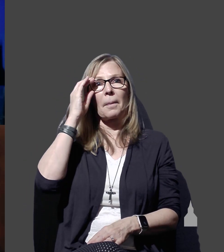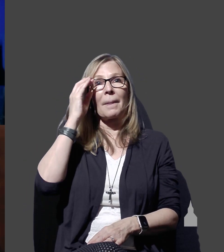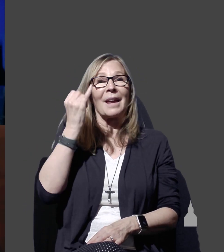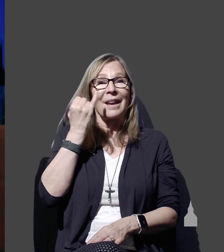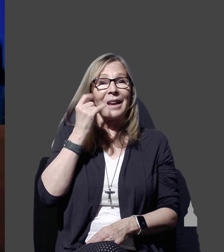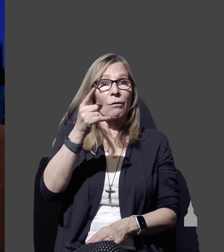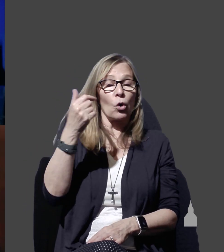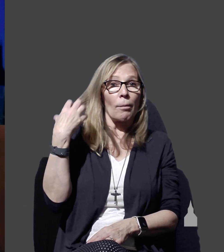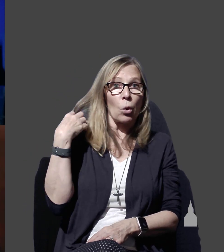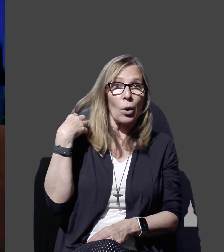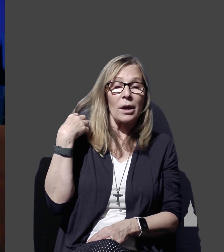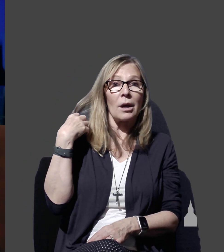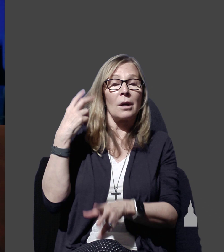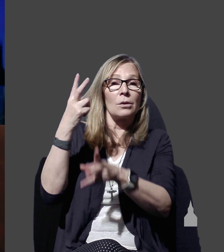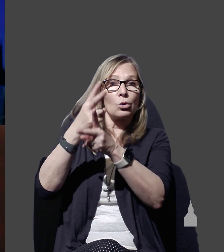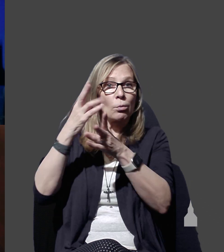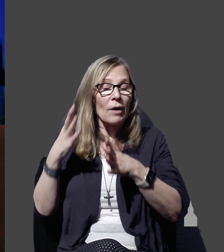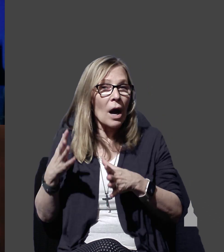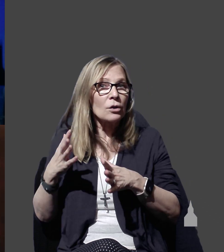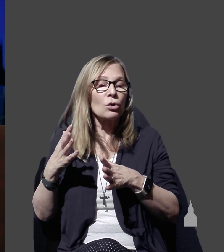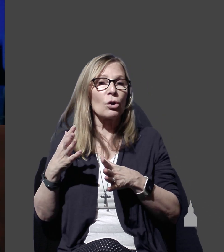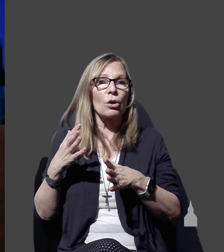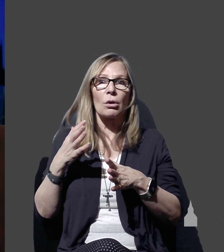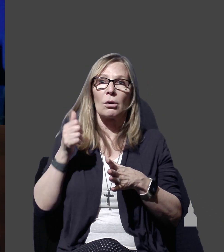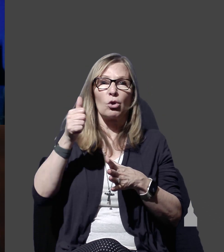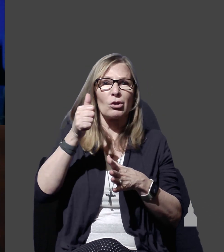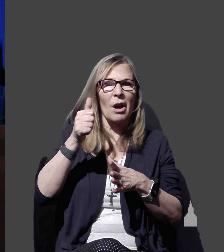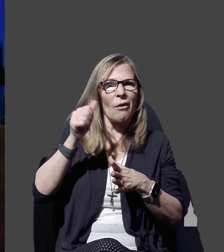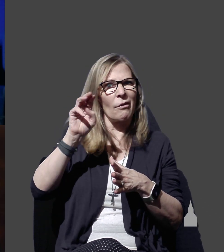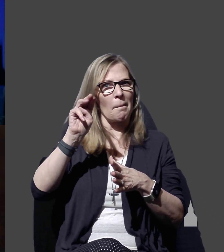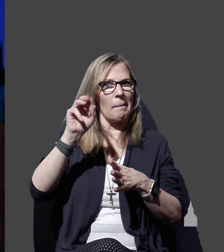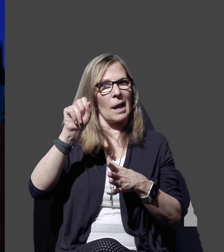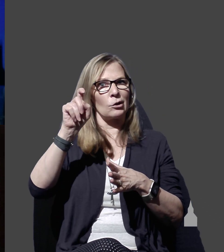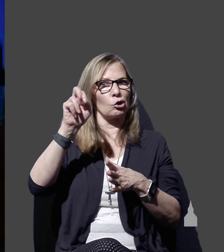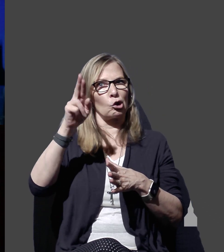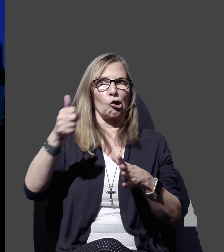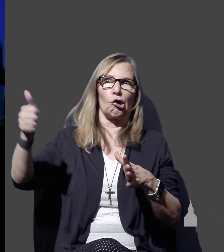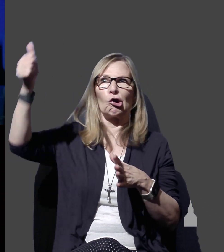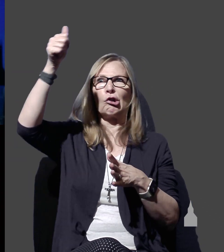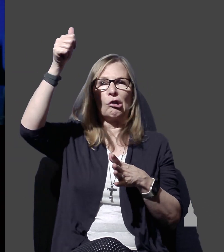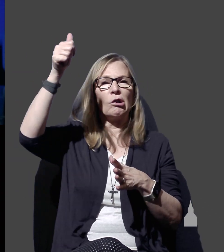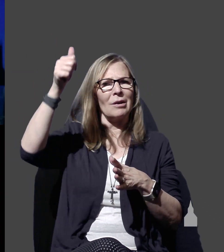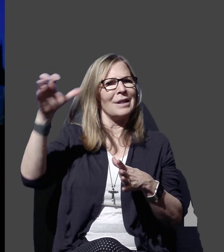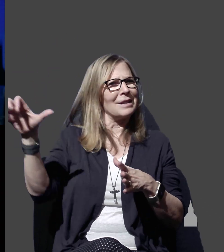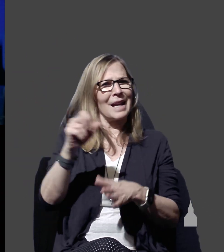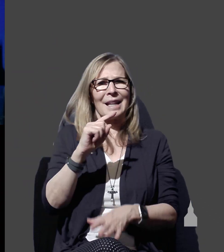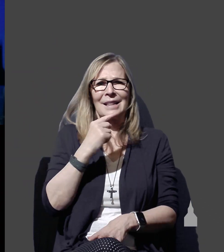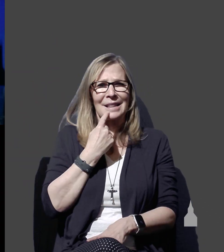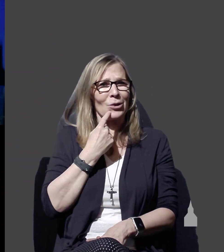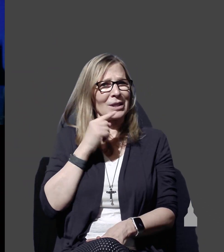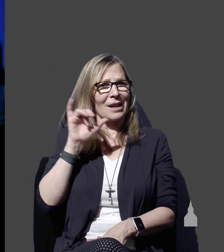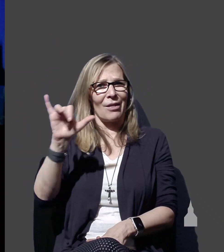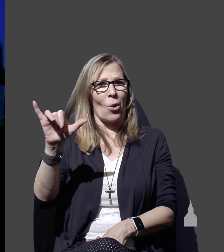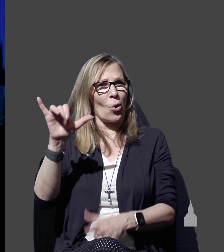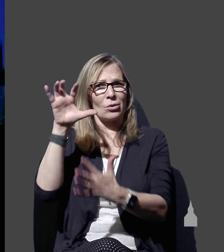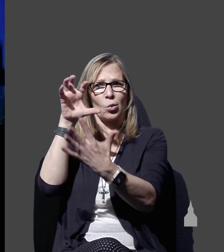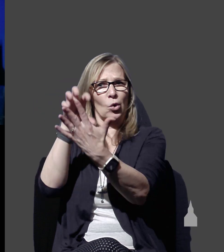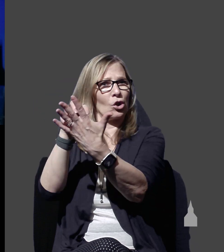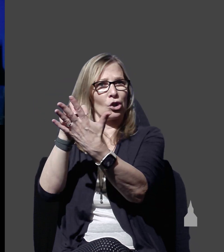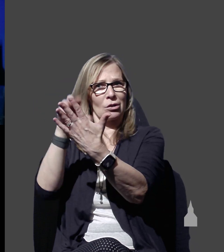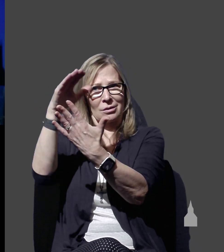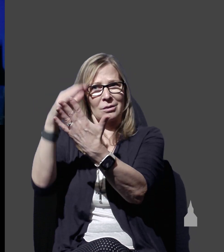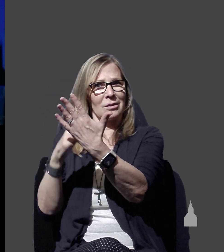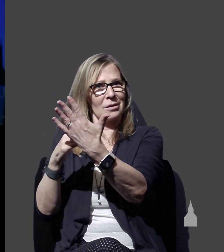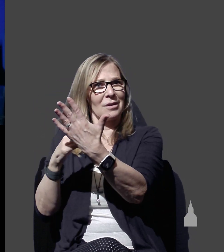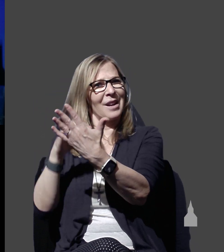If you're an employer, if you're a supervisor, if you're the boss, if you're the master, you need to take seriously words like that. That's